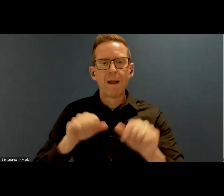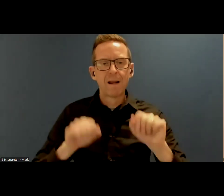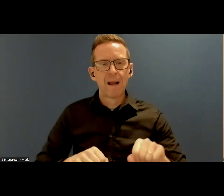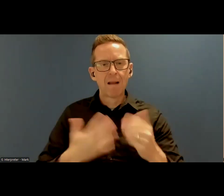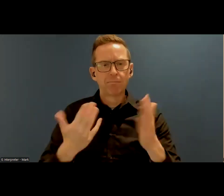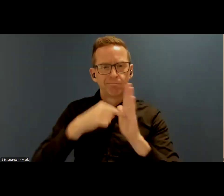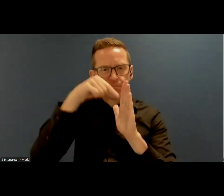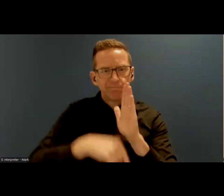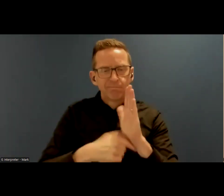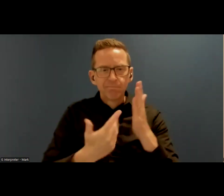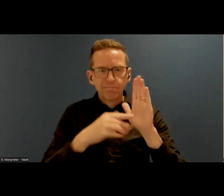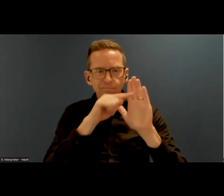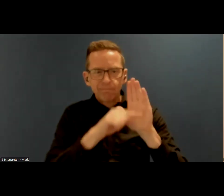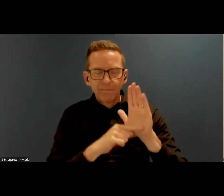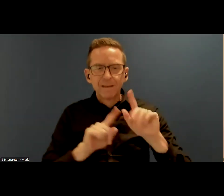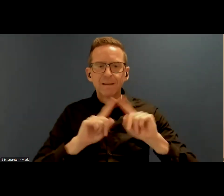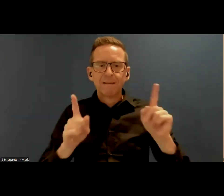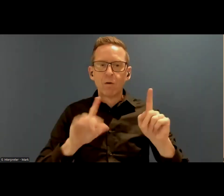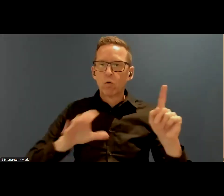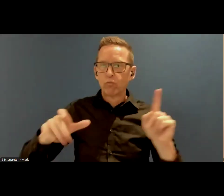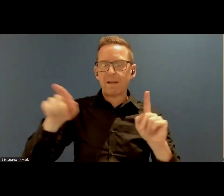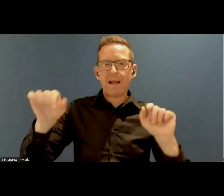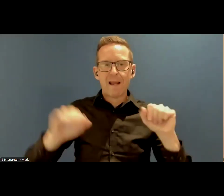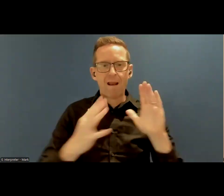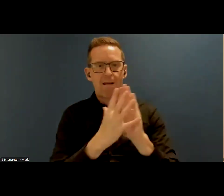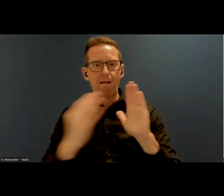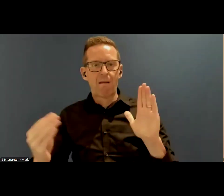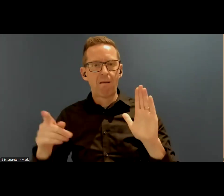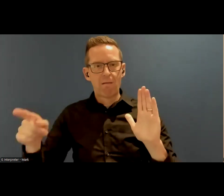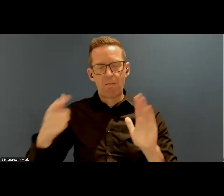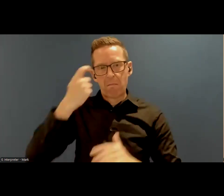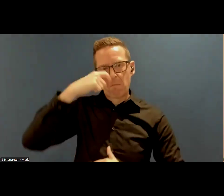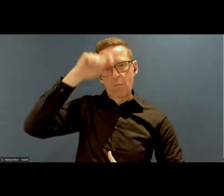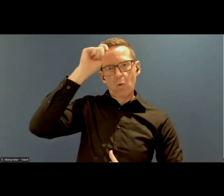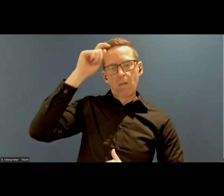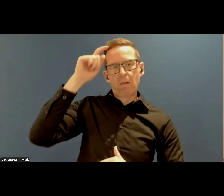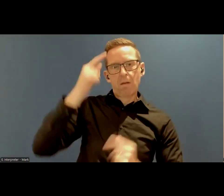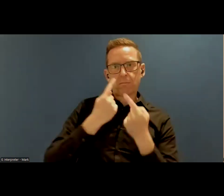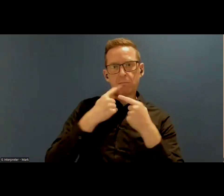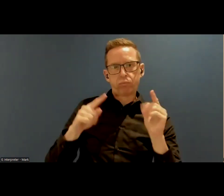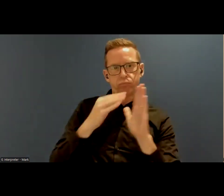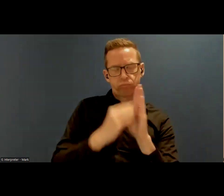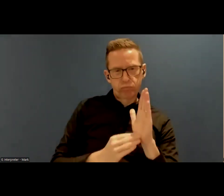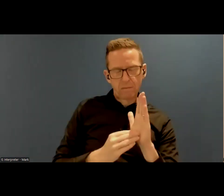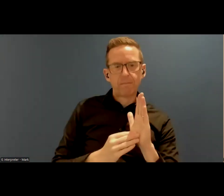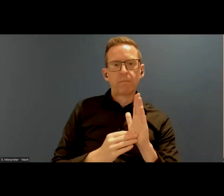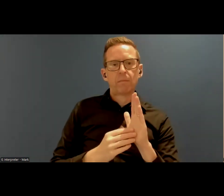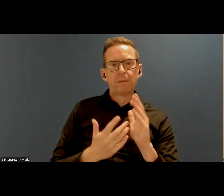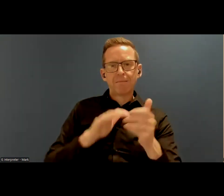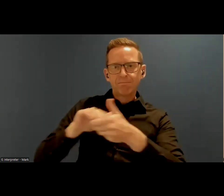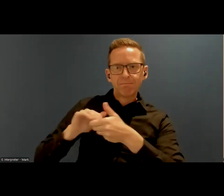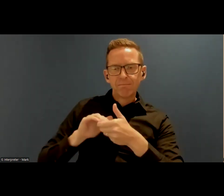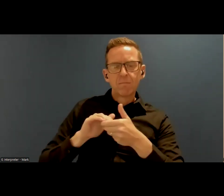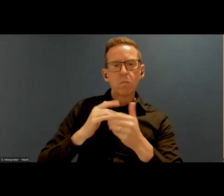guidelines for other countries to implement the declaration and to promote international cooperation programs to be more inclusive